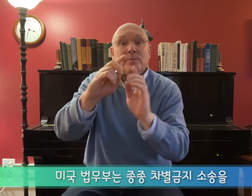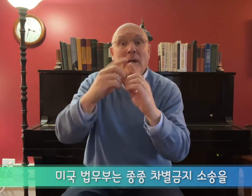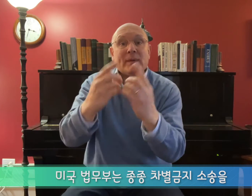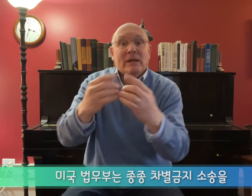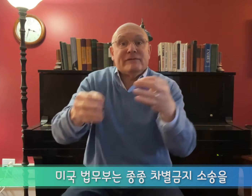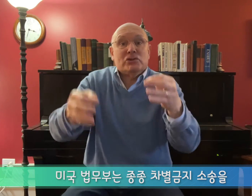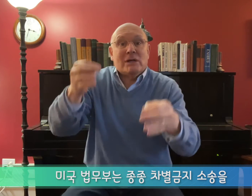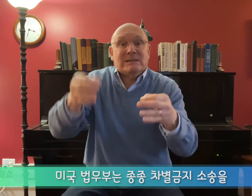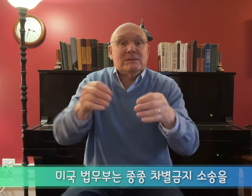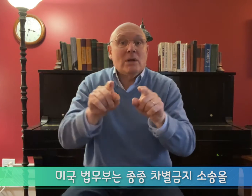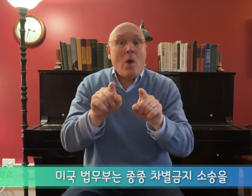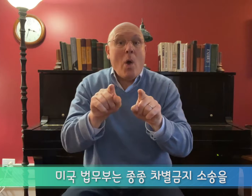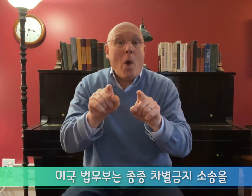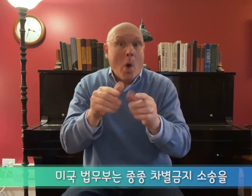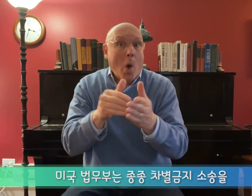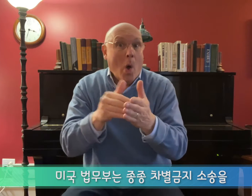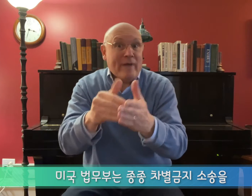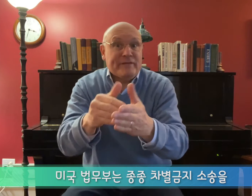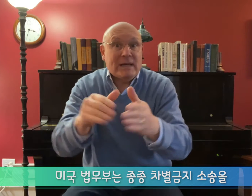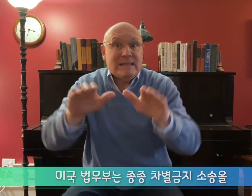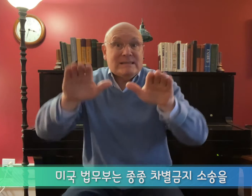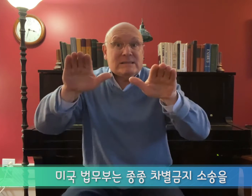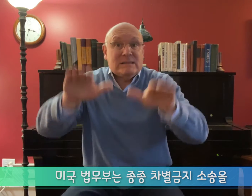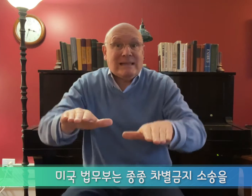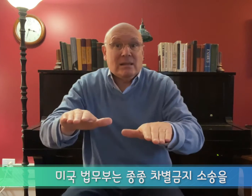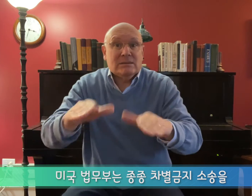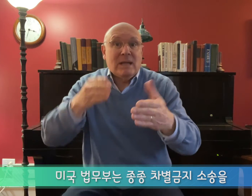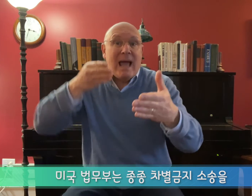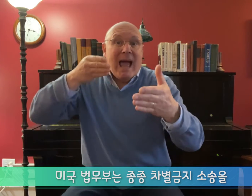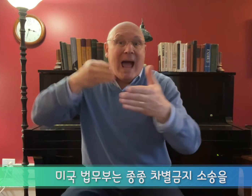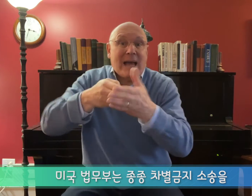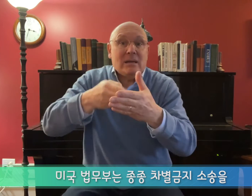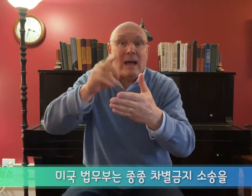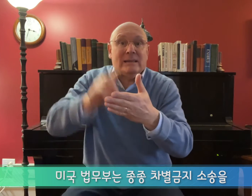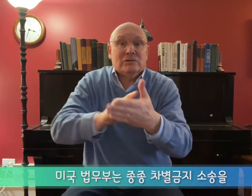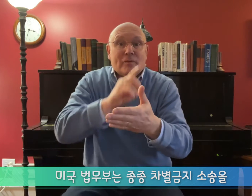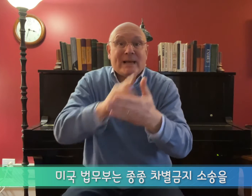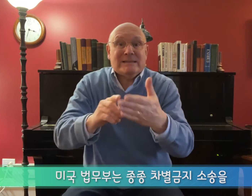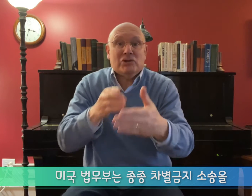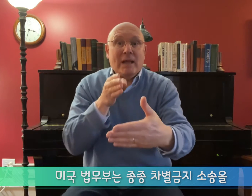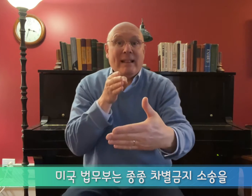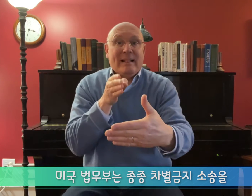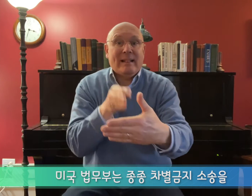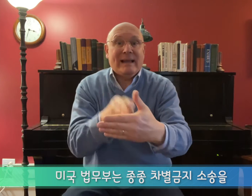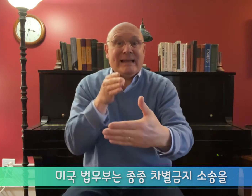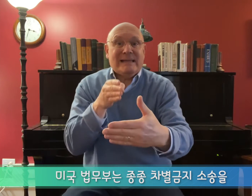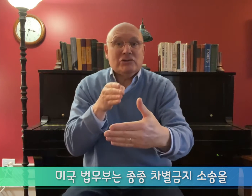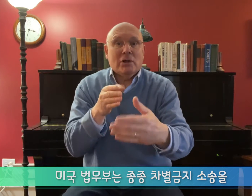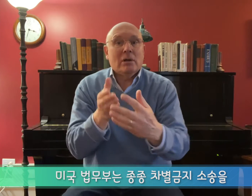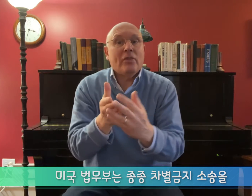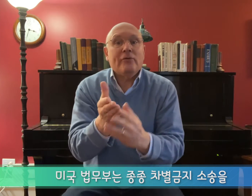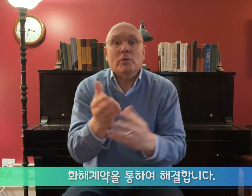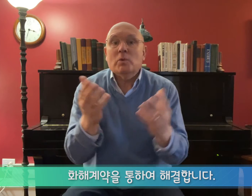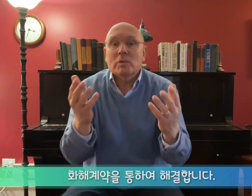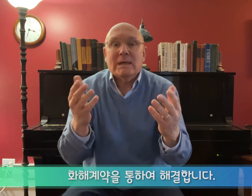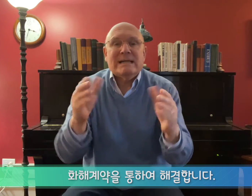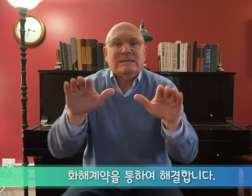The United States Department of Justice often settles anti-discrimination litigation through